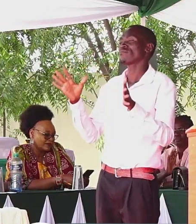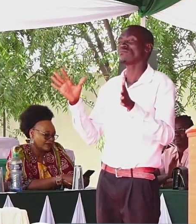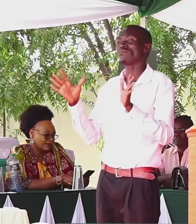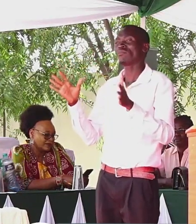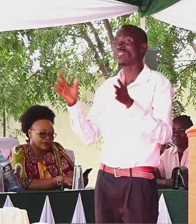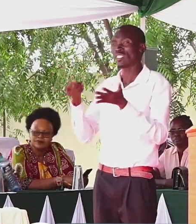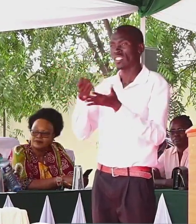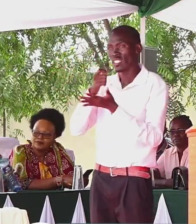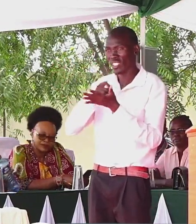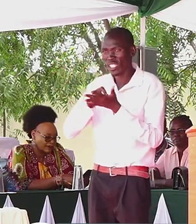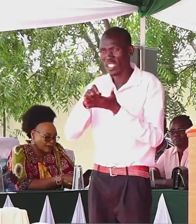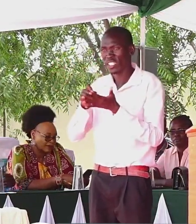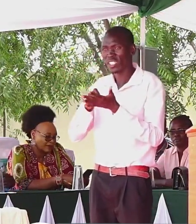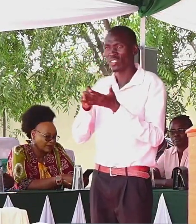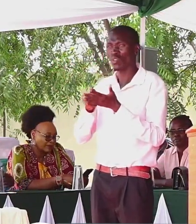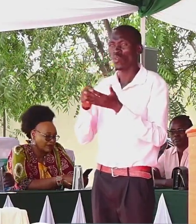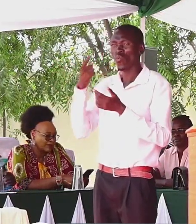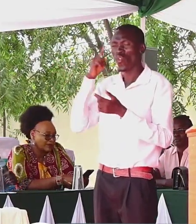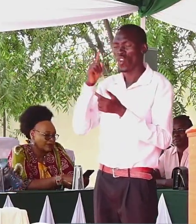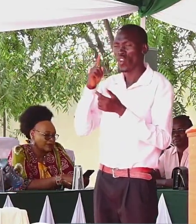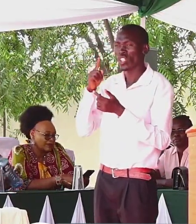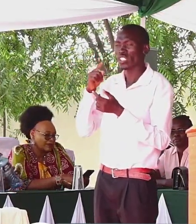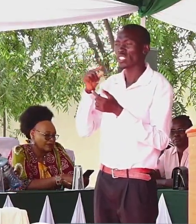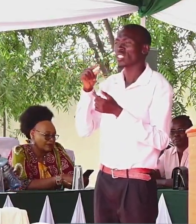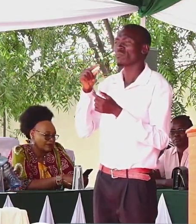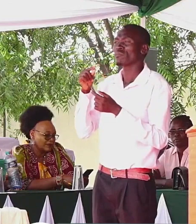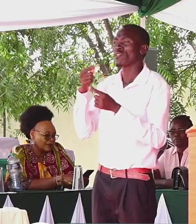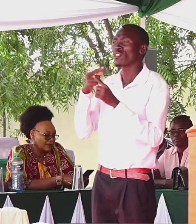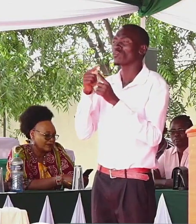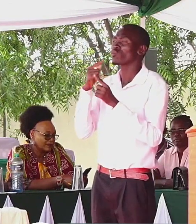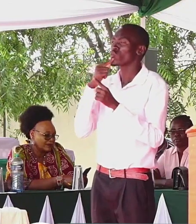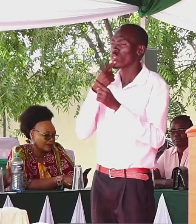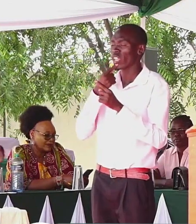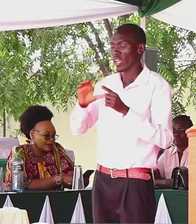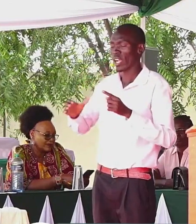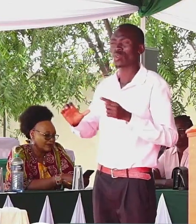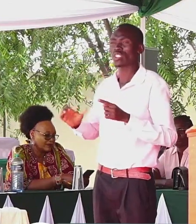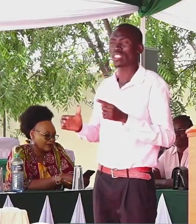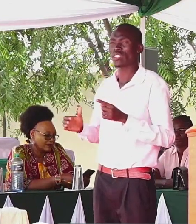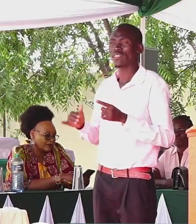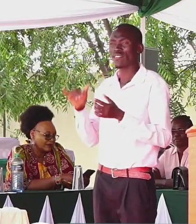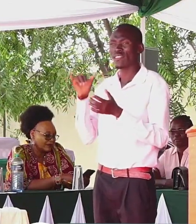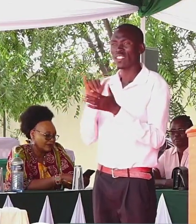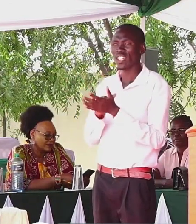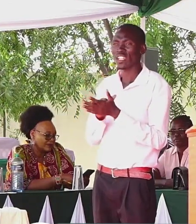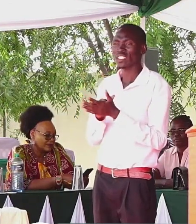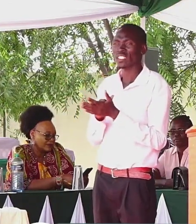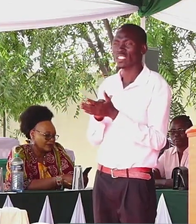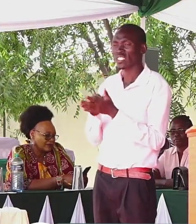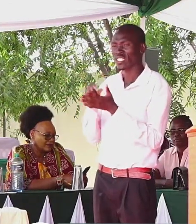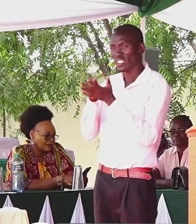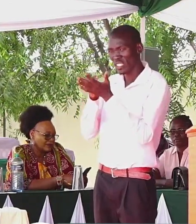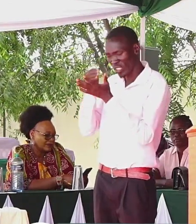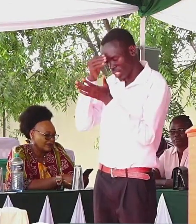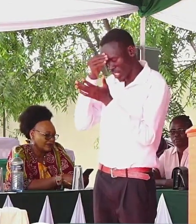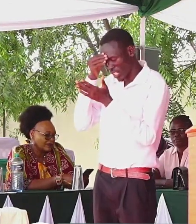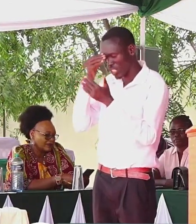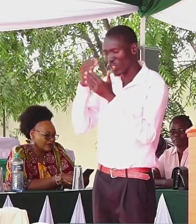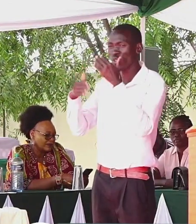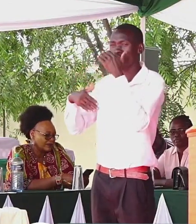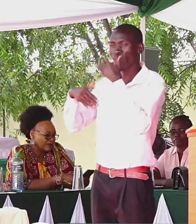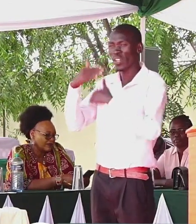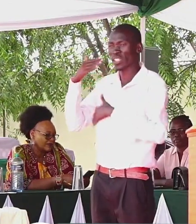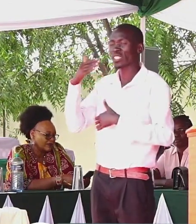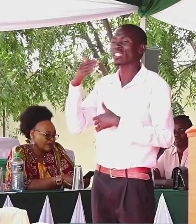Secretary General for TUKUSA, the students from Turkana County that study in universities and